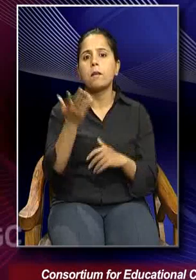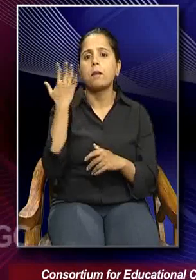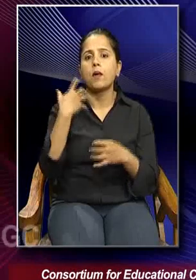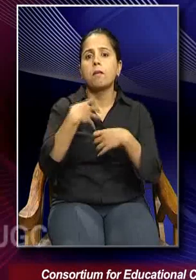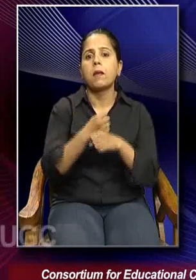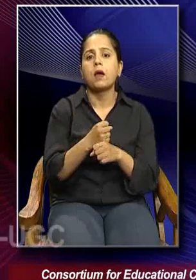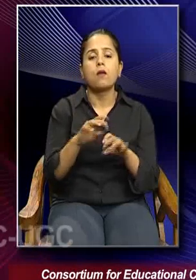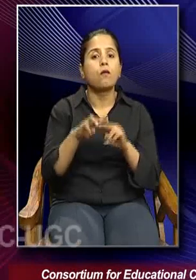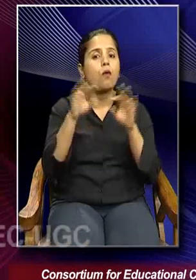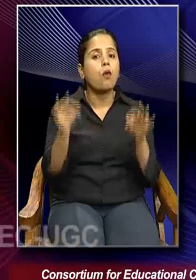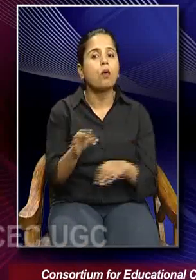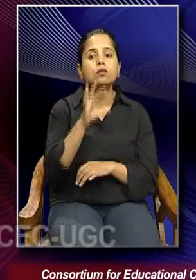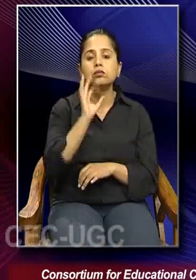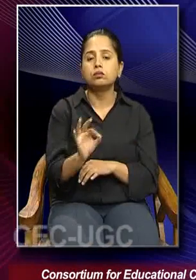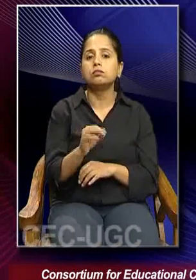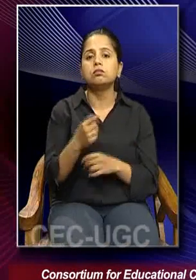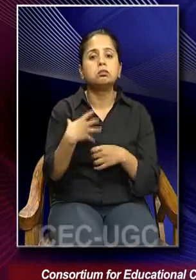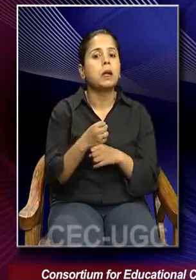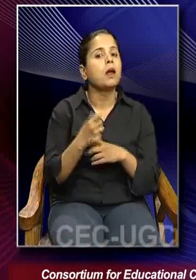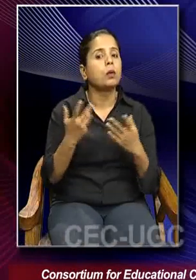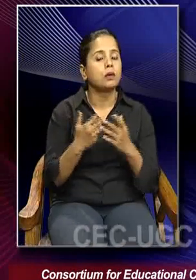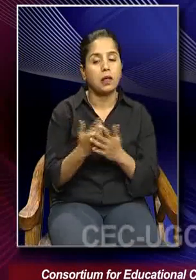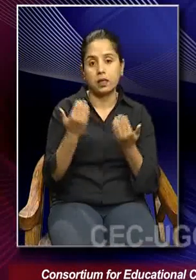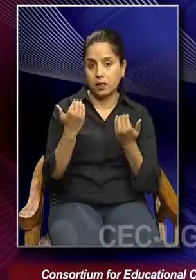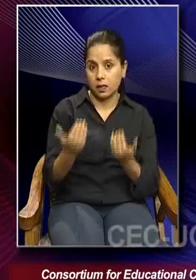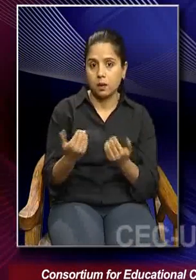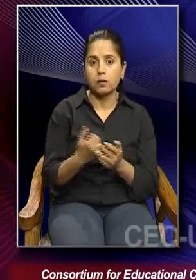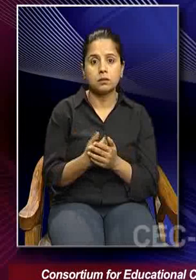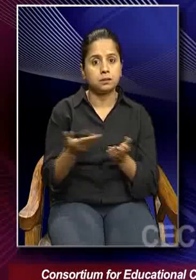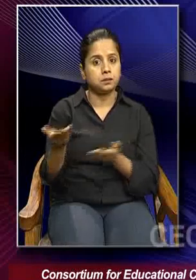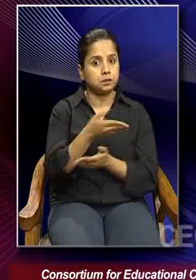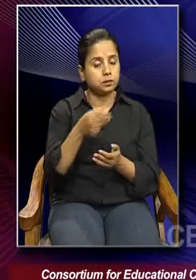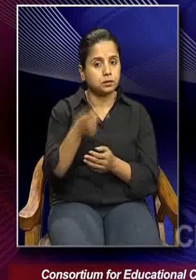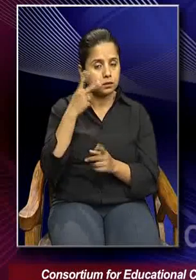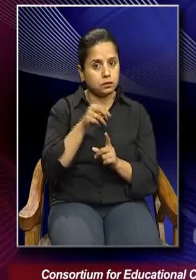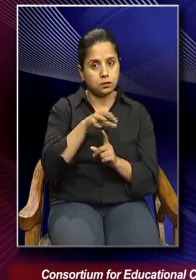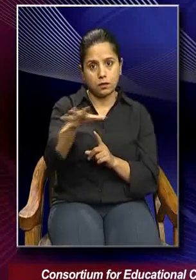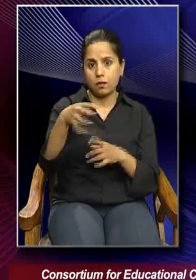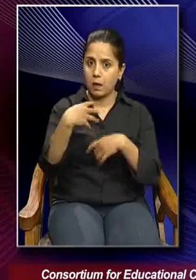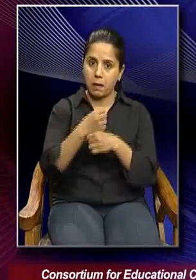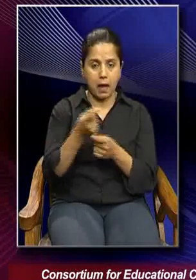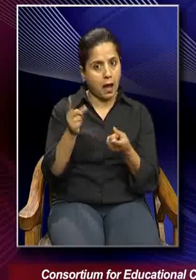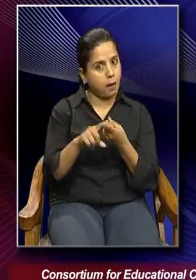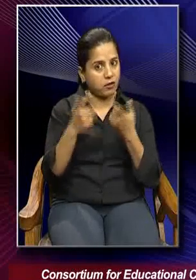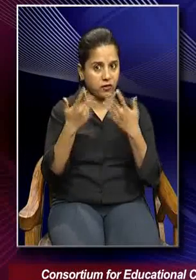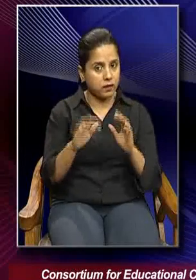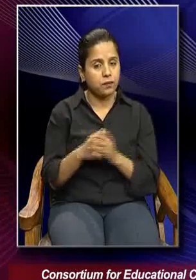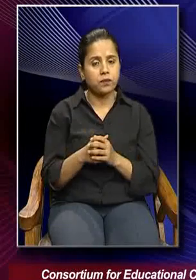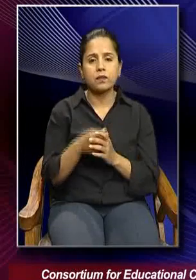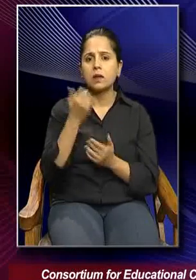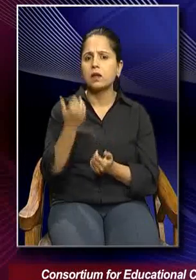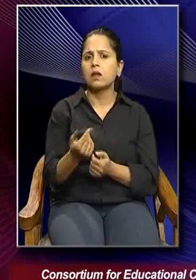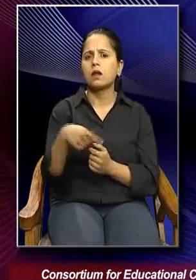formerly implicit. So, now as the effect is produced, what